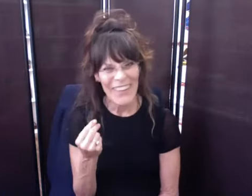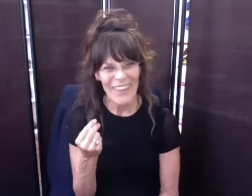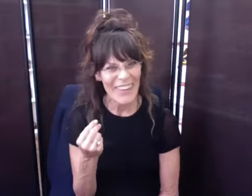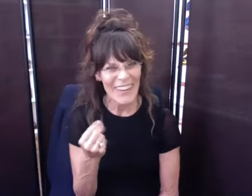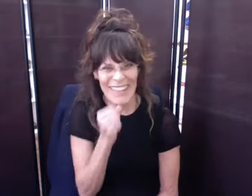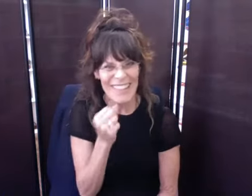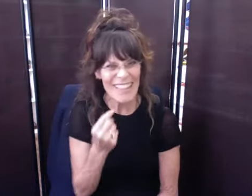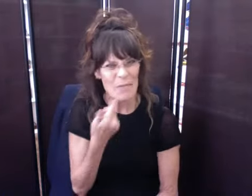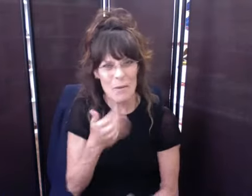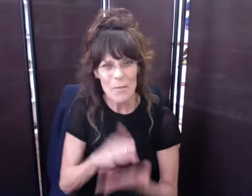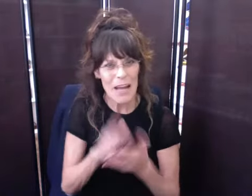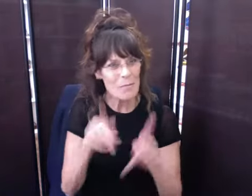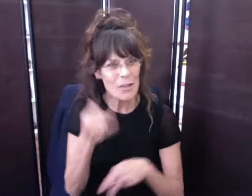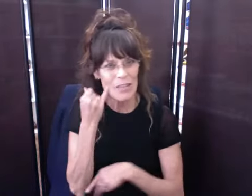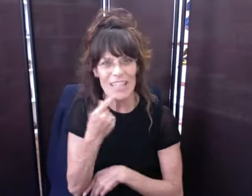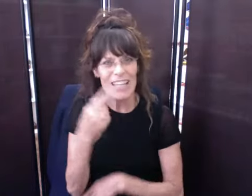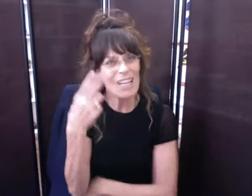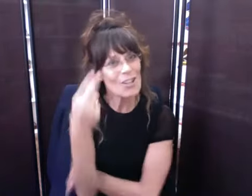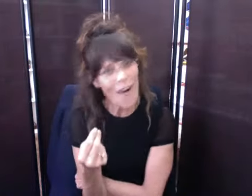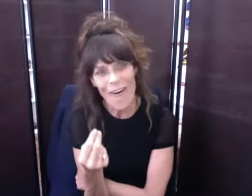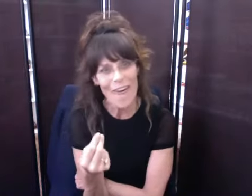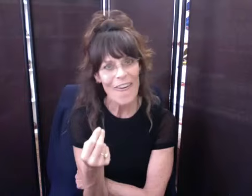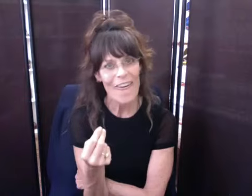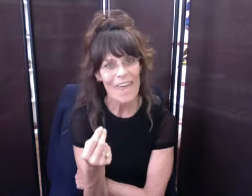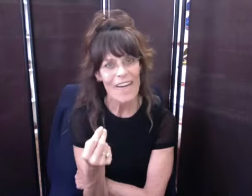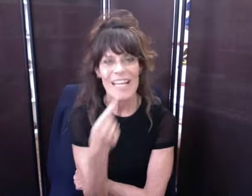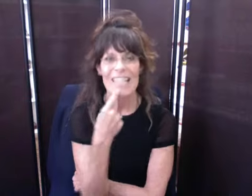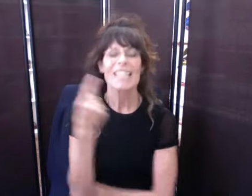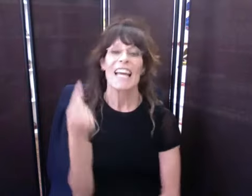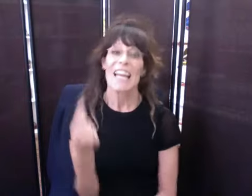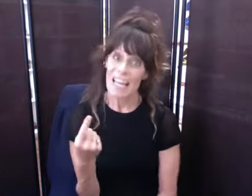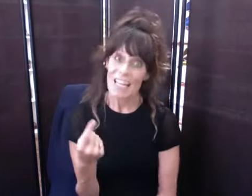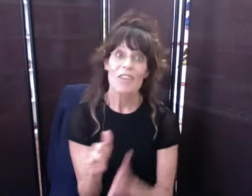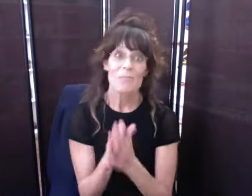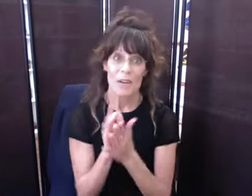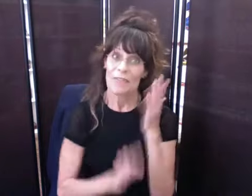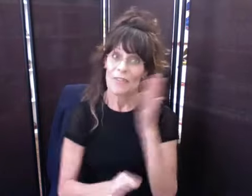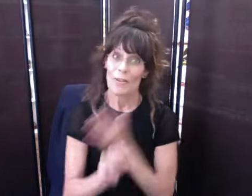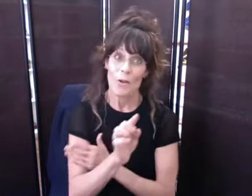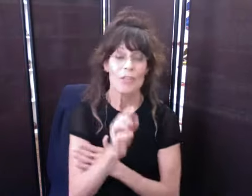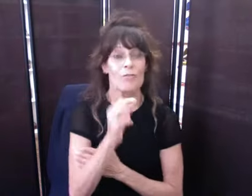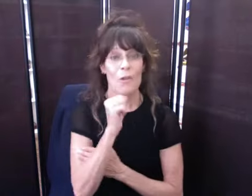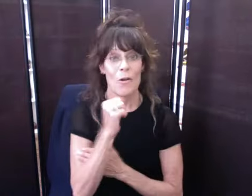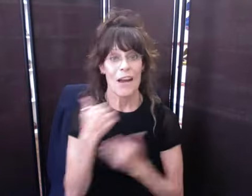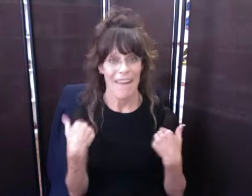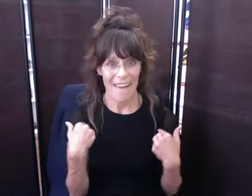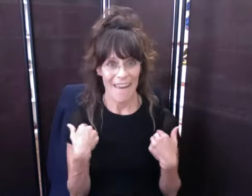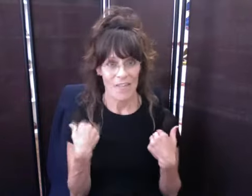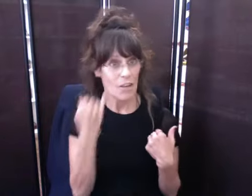bad person if I say no. It just says, pray for what you don't have. If you don't have the willingness to